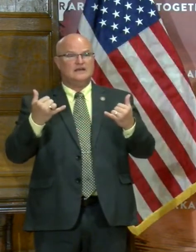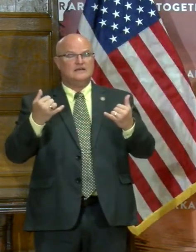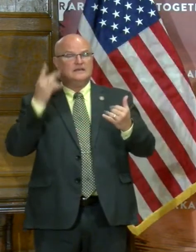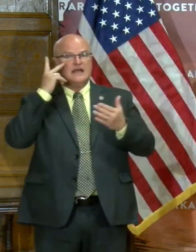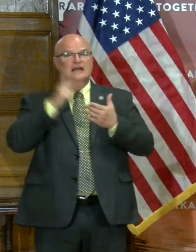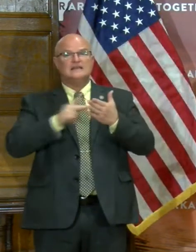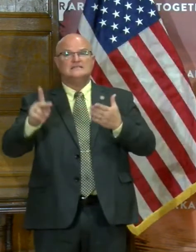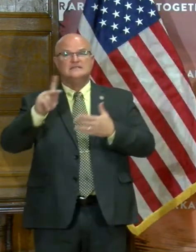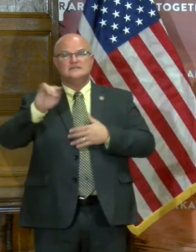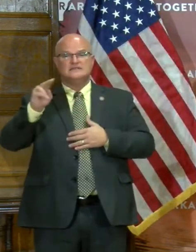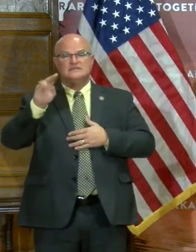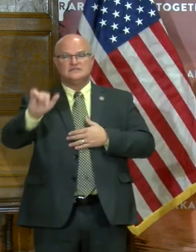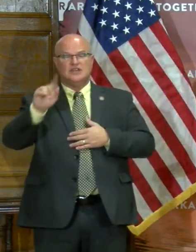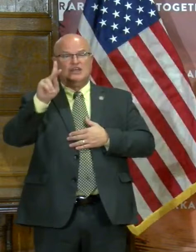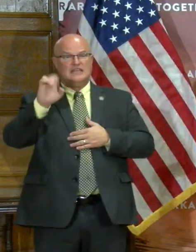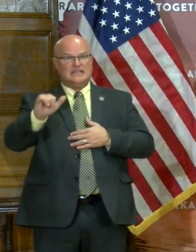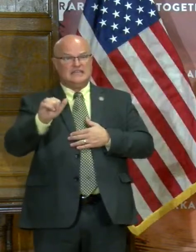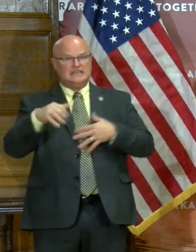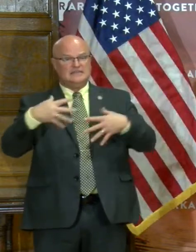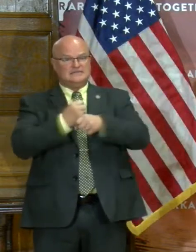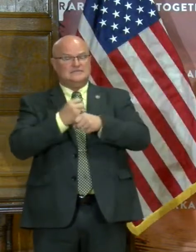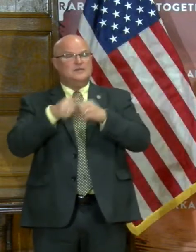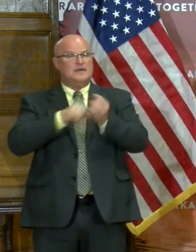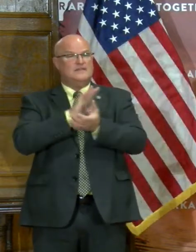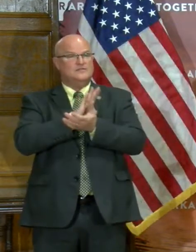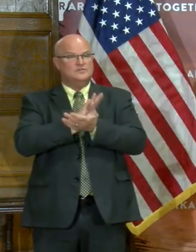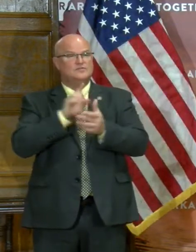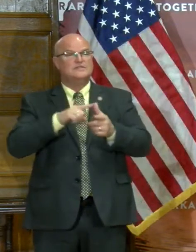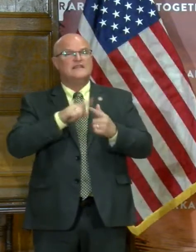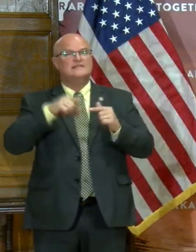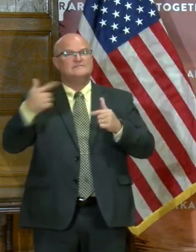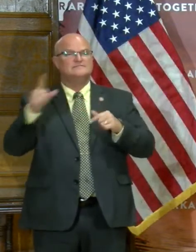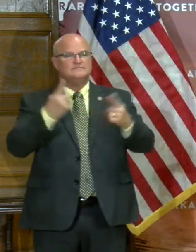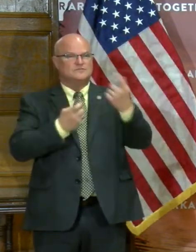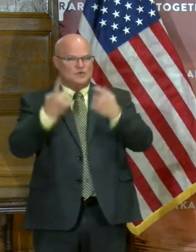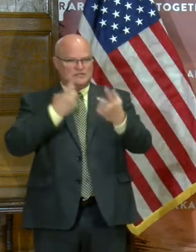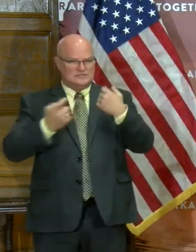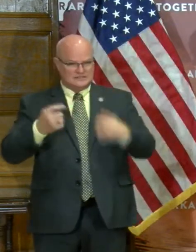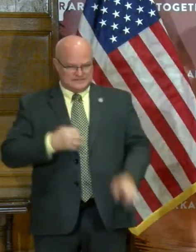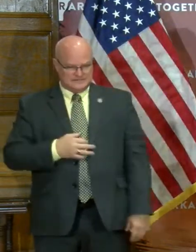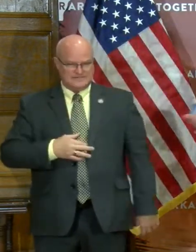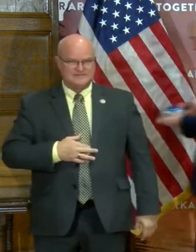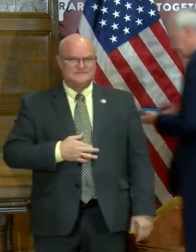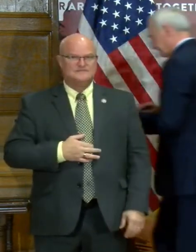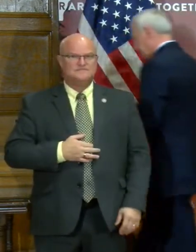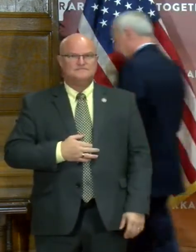Secretary Johnny Key to give a brief update on our schools, and then we'll turn it over for questions.